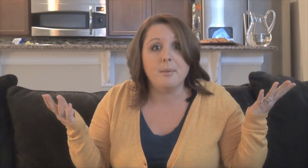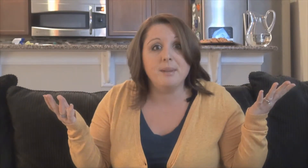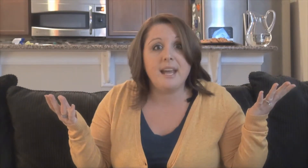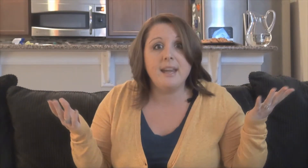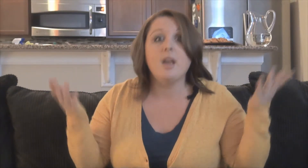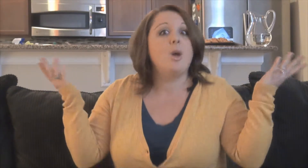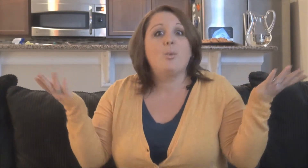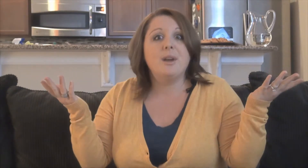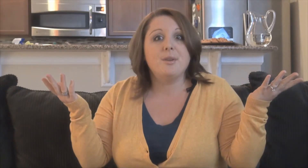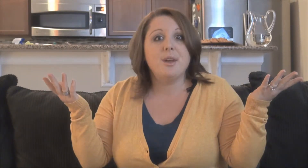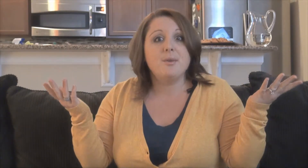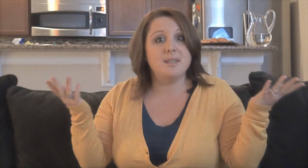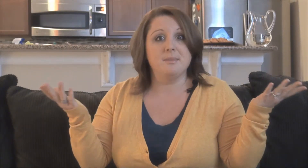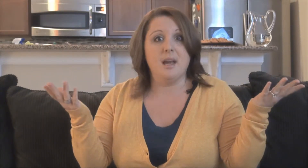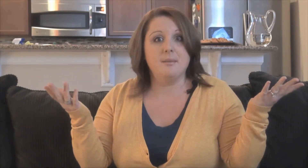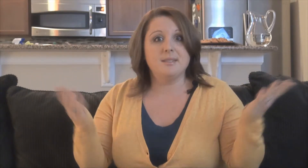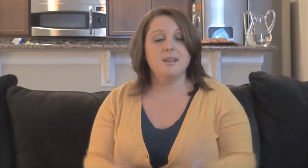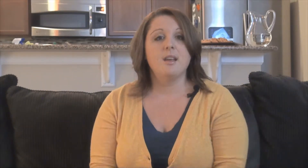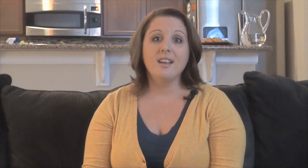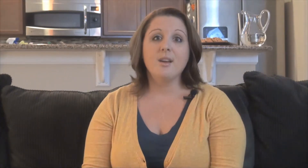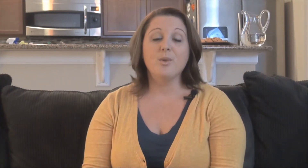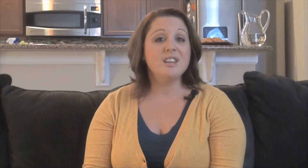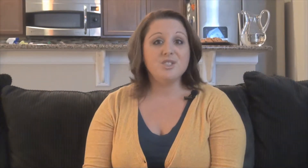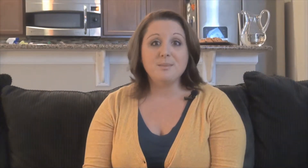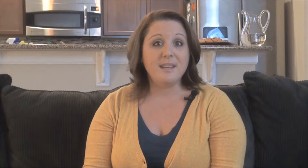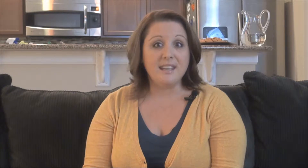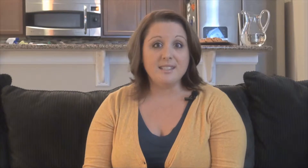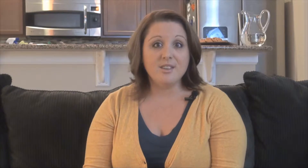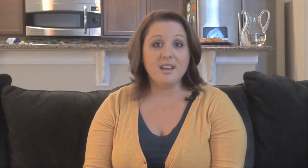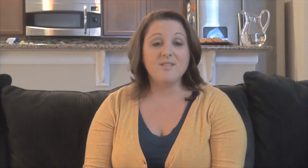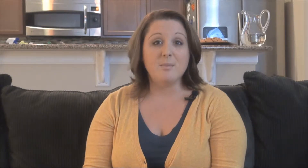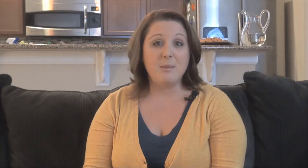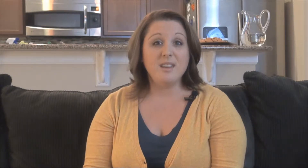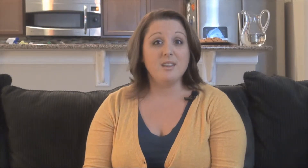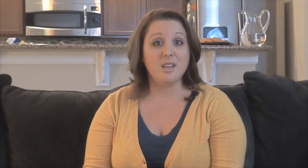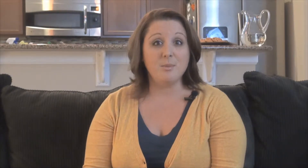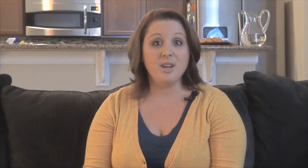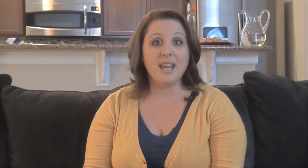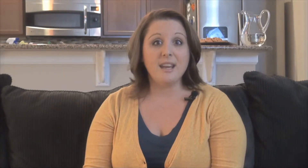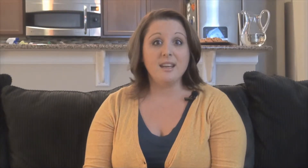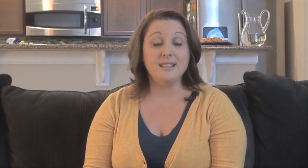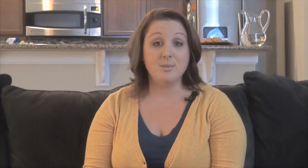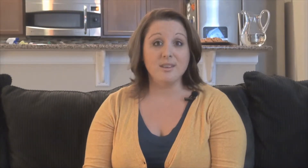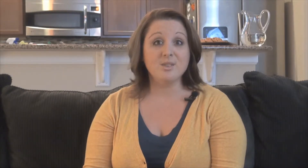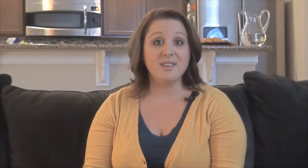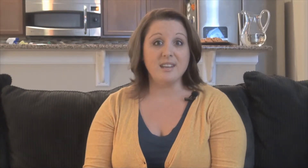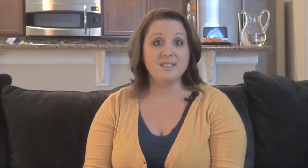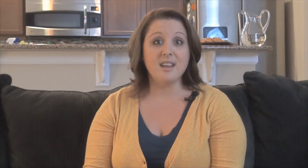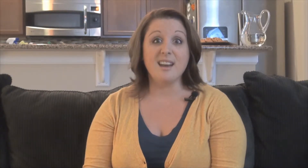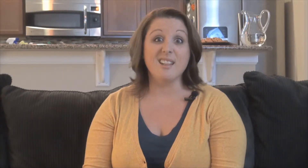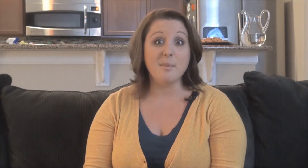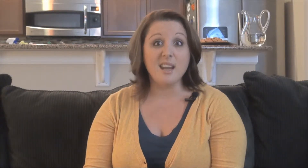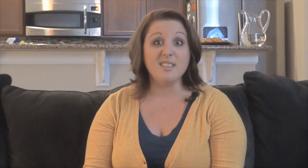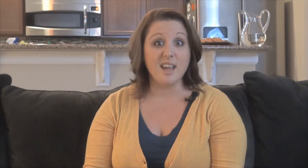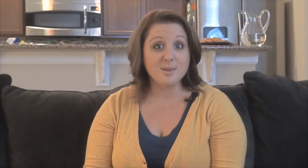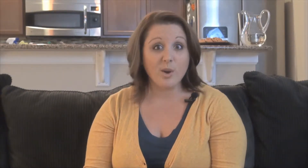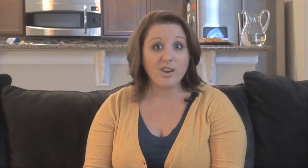want to play? We don't know sometimes. Wouldn't it just be easier if the baby could communicate his wants or needs and eliminate the guesswork?